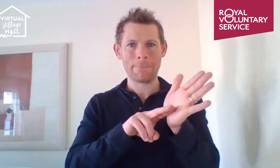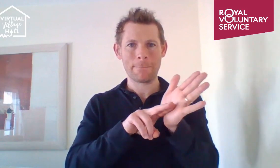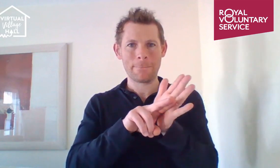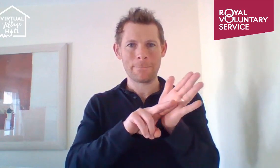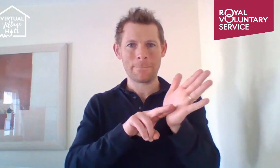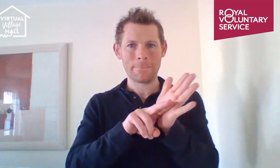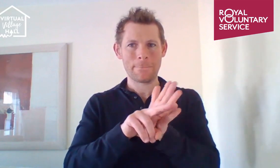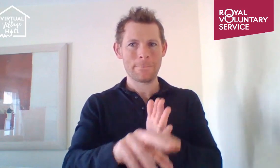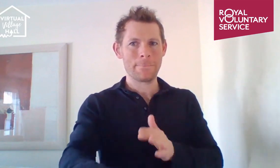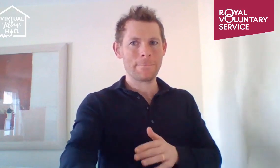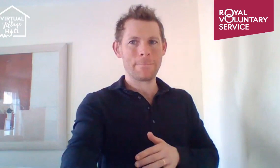exam.